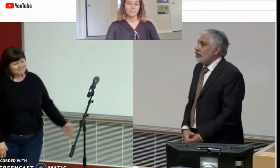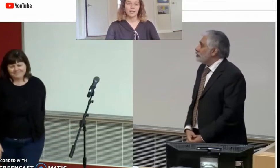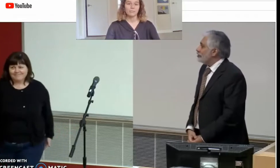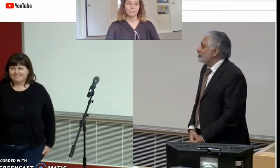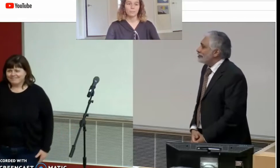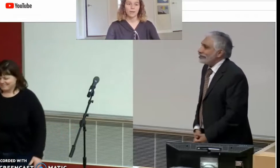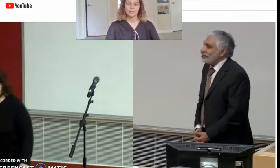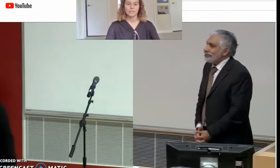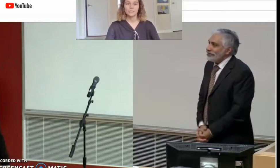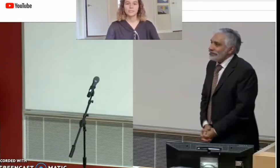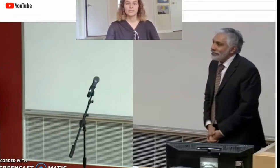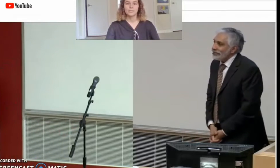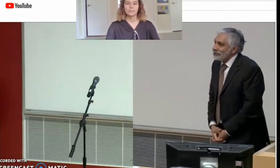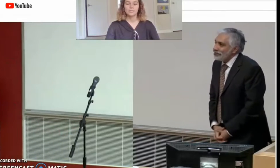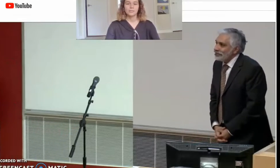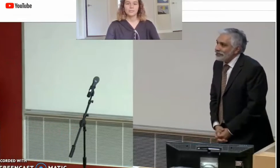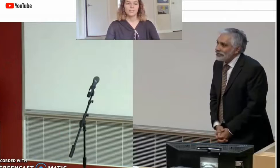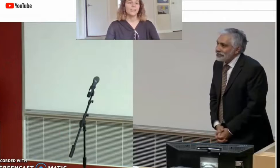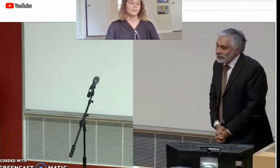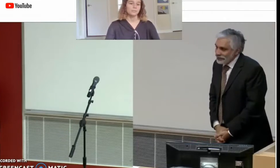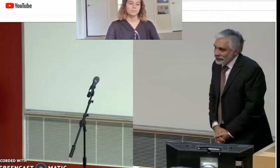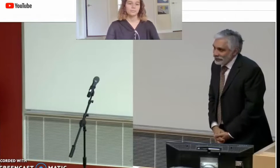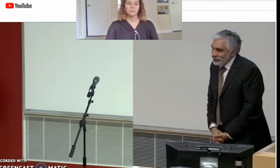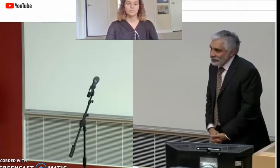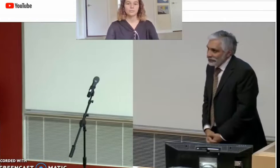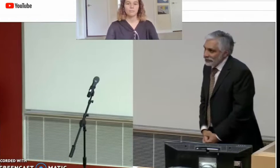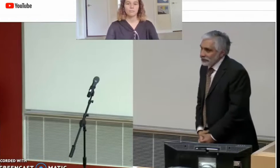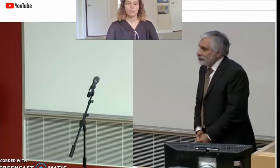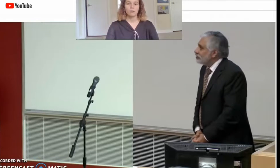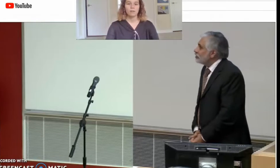have that will fall behind. Thank you.